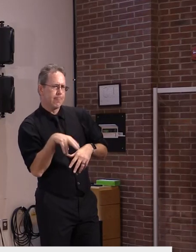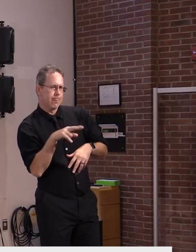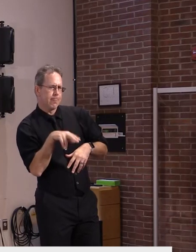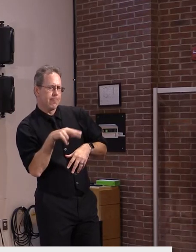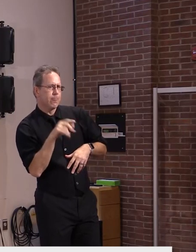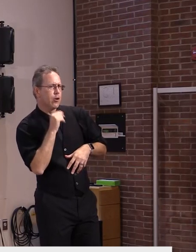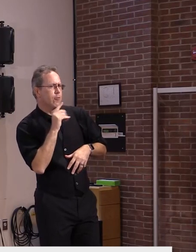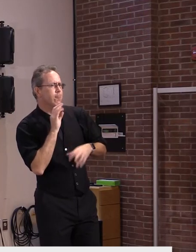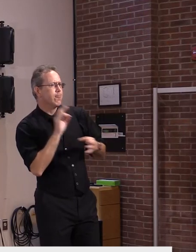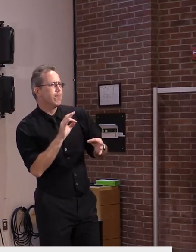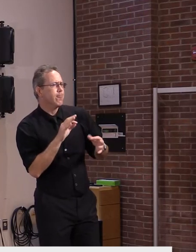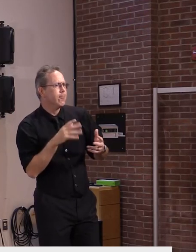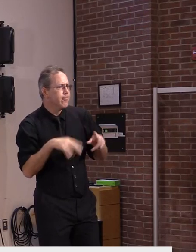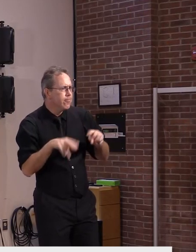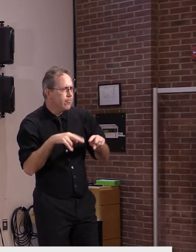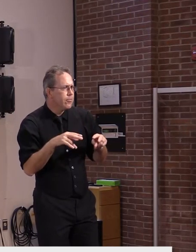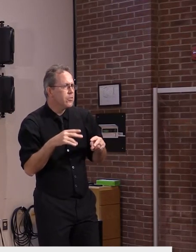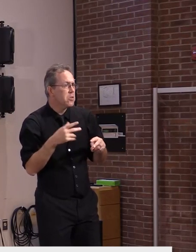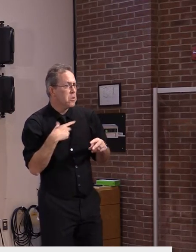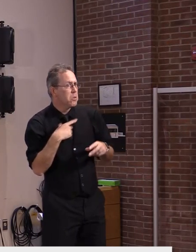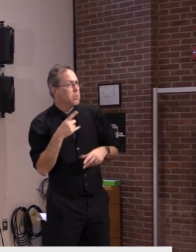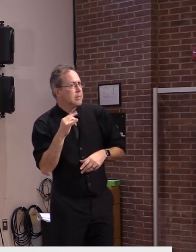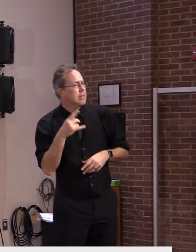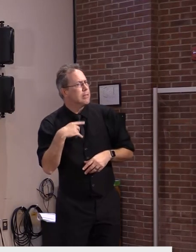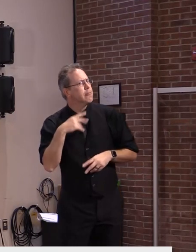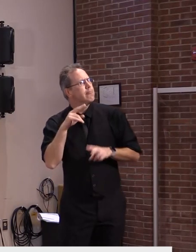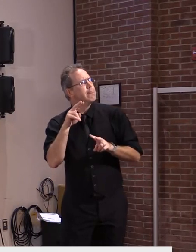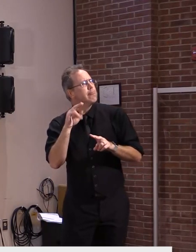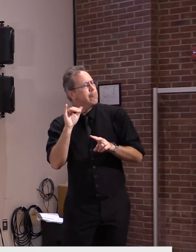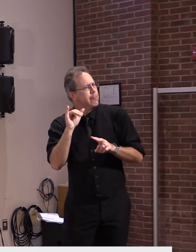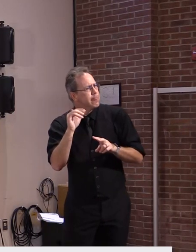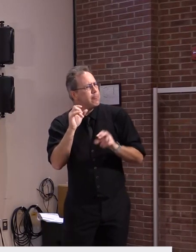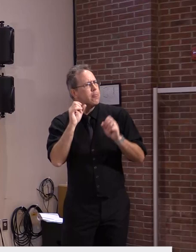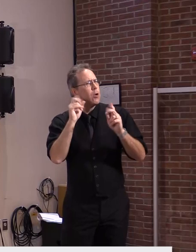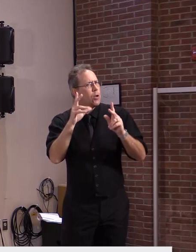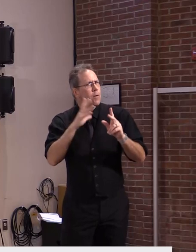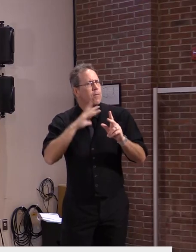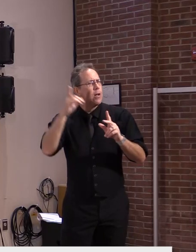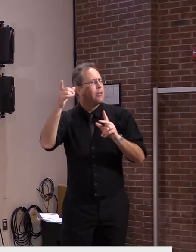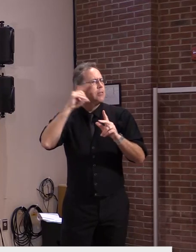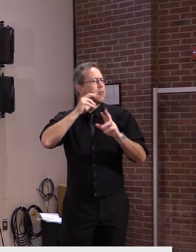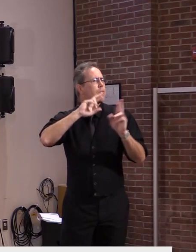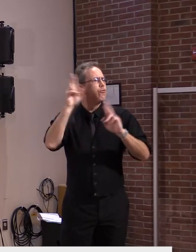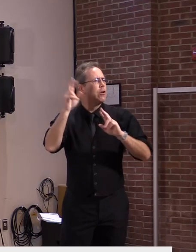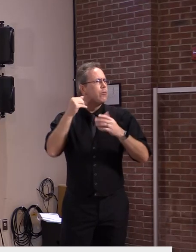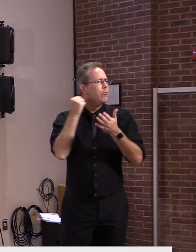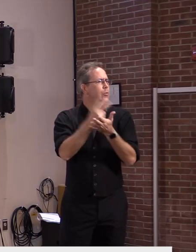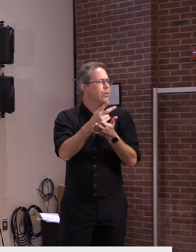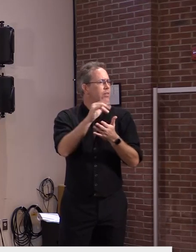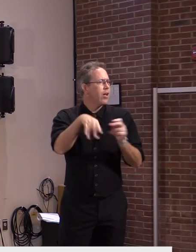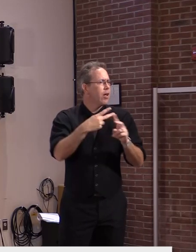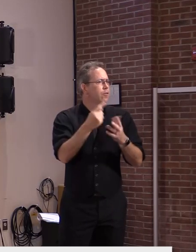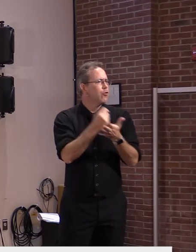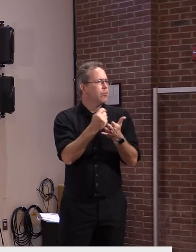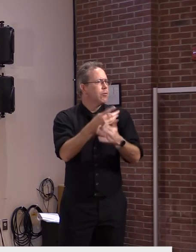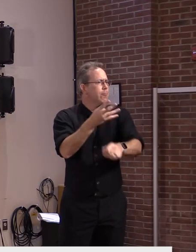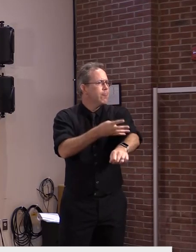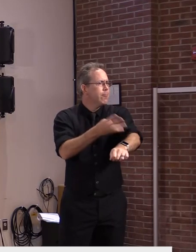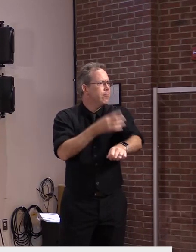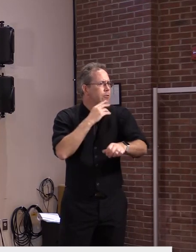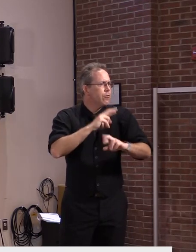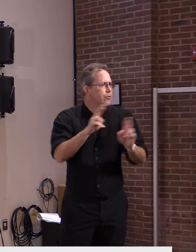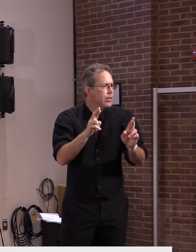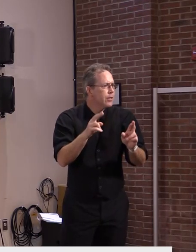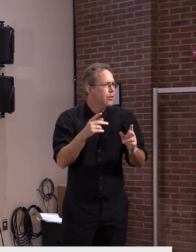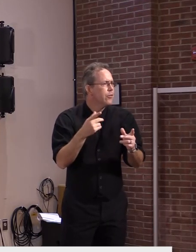reluctance to start using them, especially because it was, I believe, still a pre-vaccine era, and